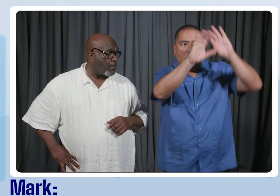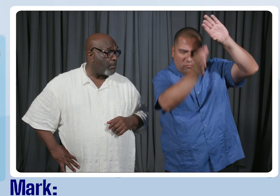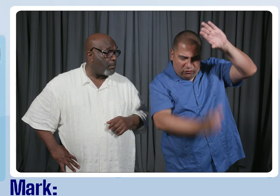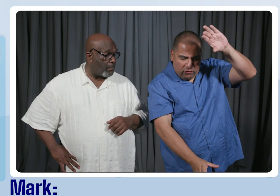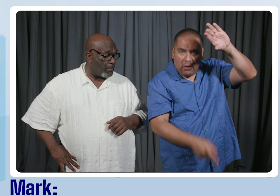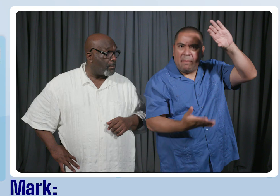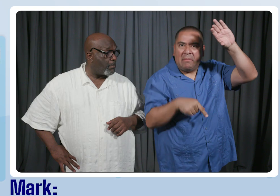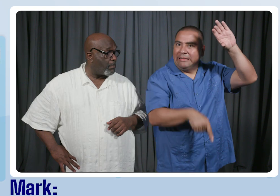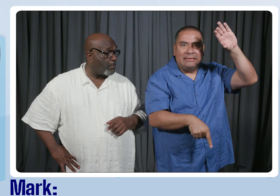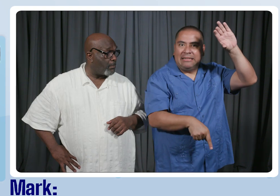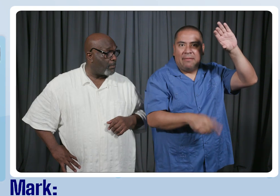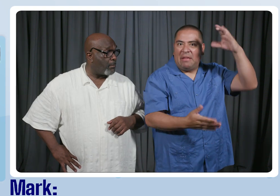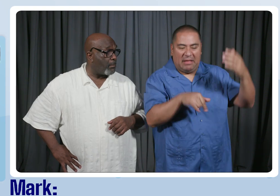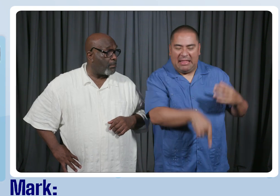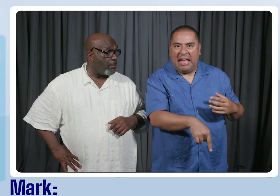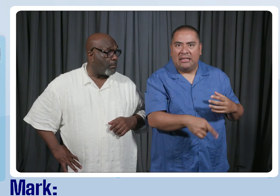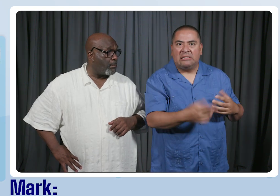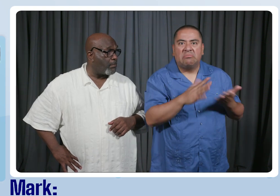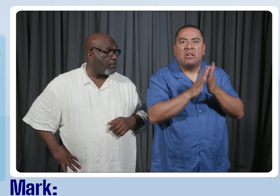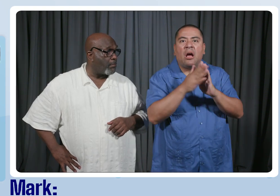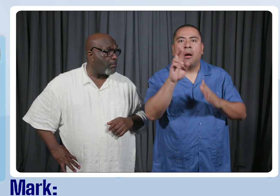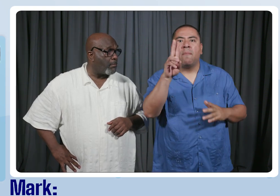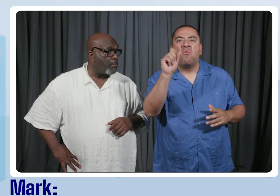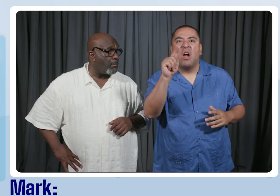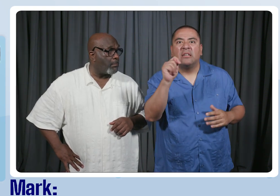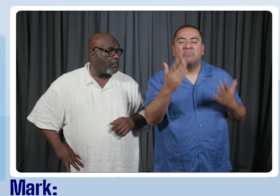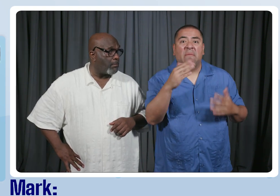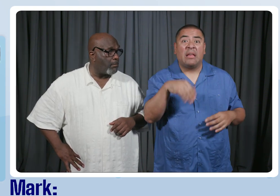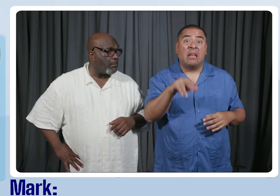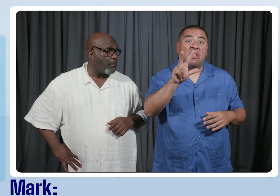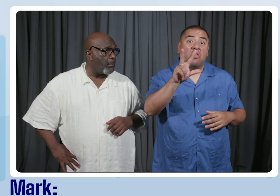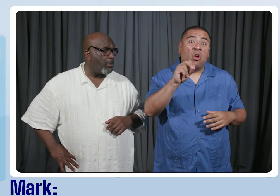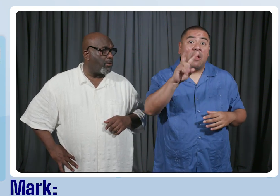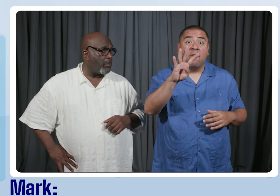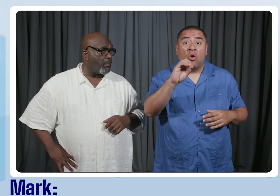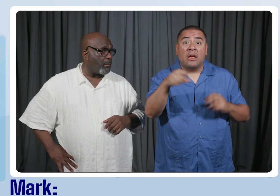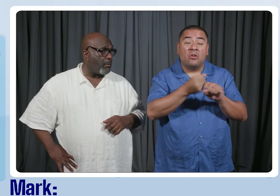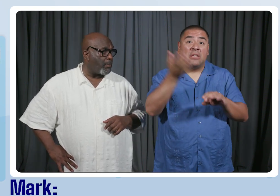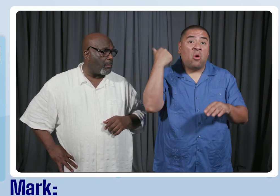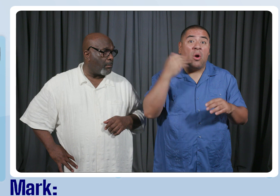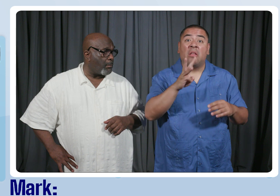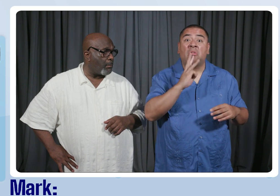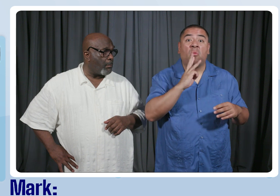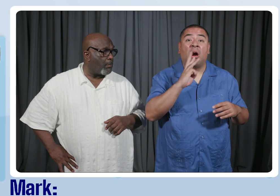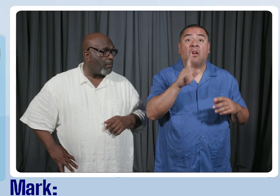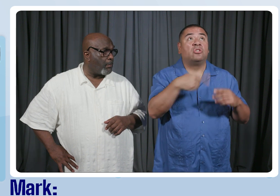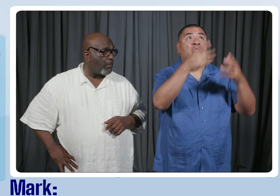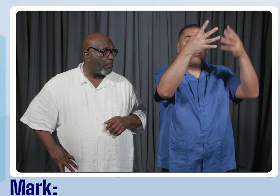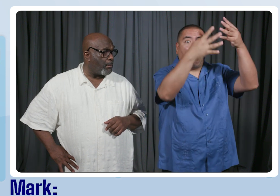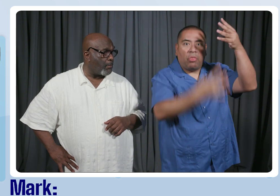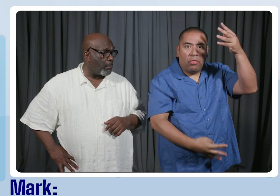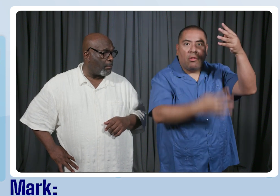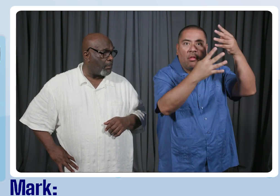sewers, that might have been rusted through 35 years ago. Mm-hmm. And the water is really just feeding down there by gravity, and it's bouncing